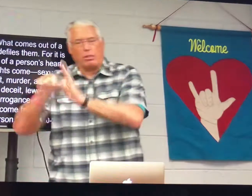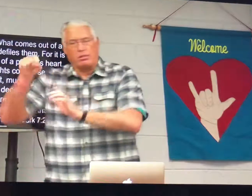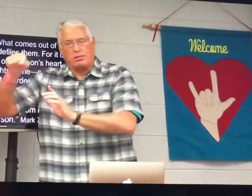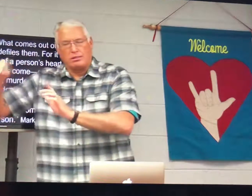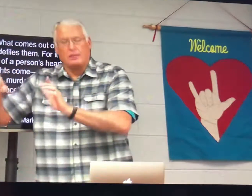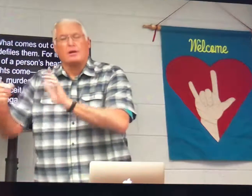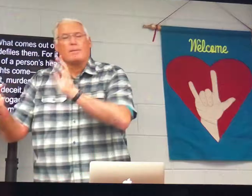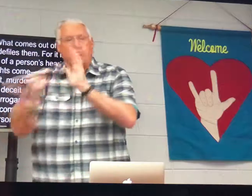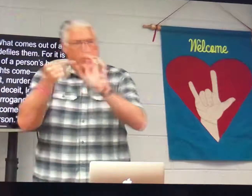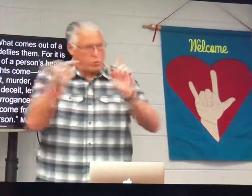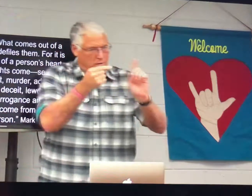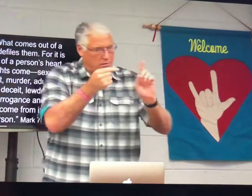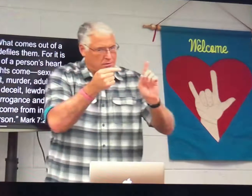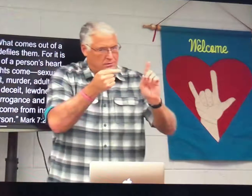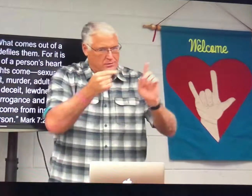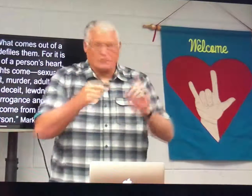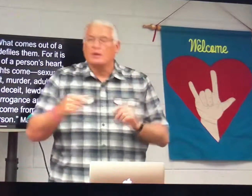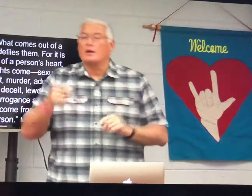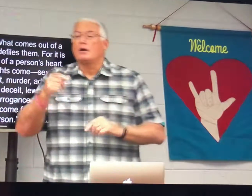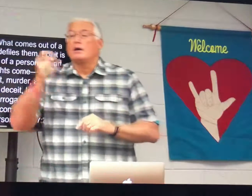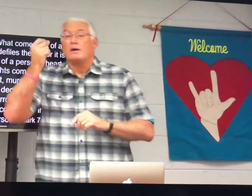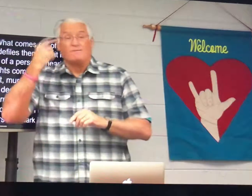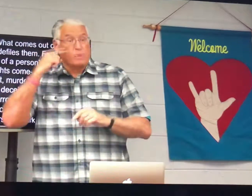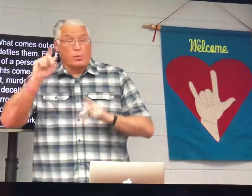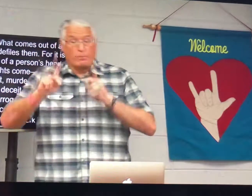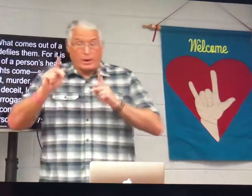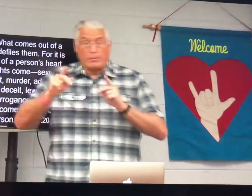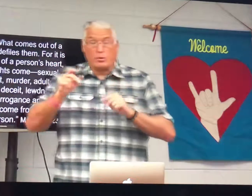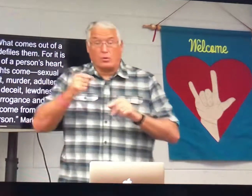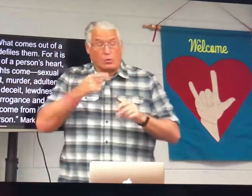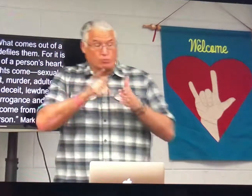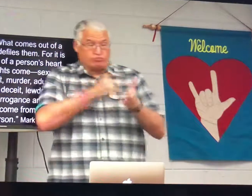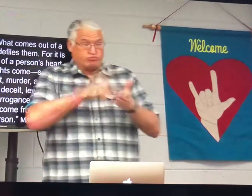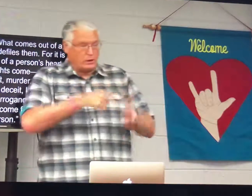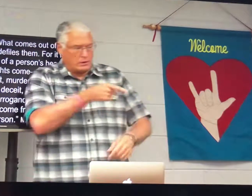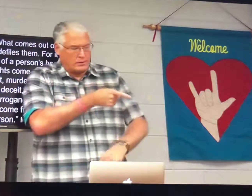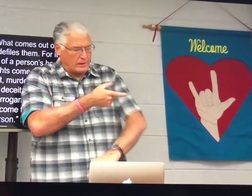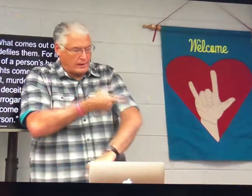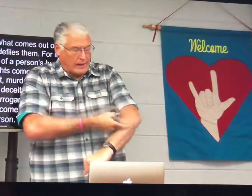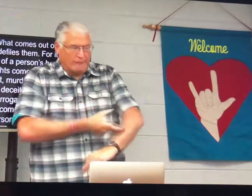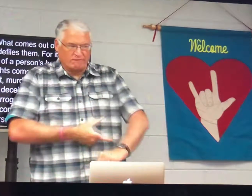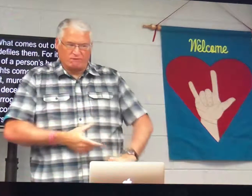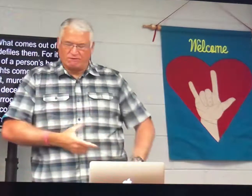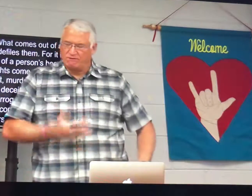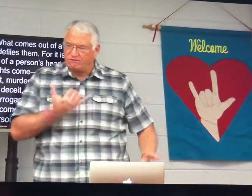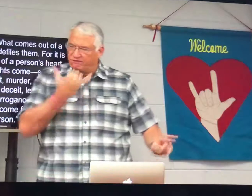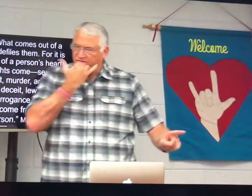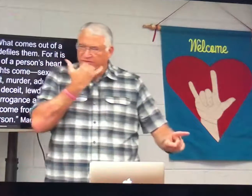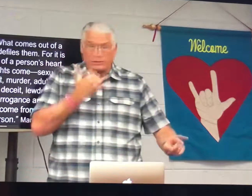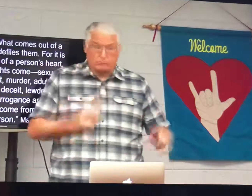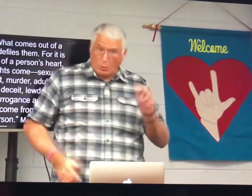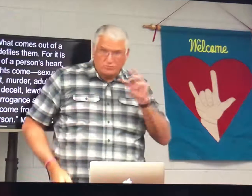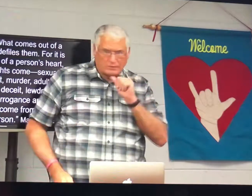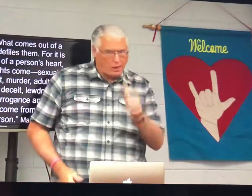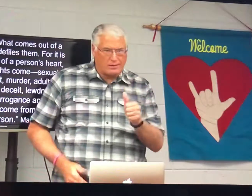Kevin Cash is headed to the mound. Chase Peterson is due up. Van